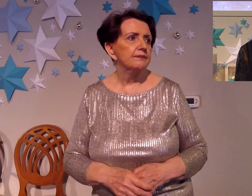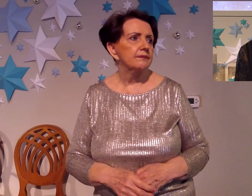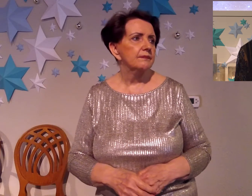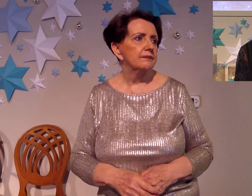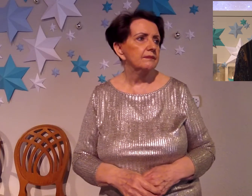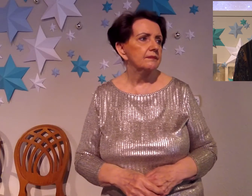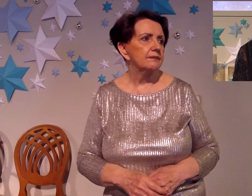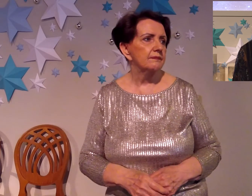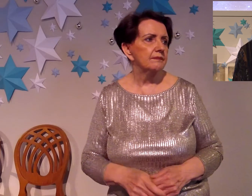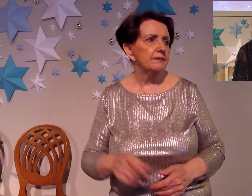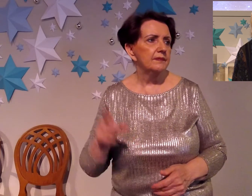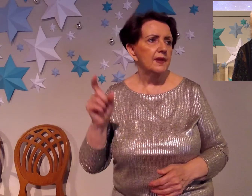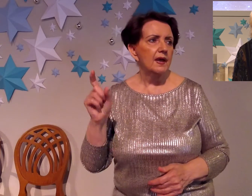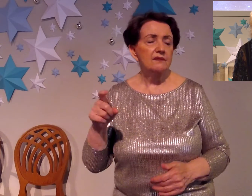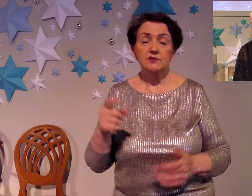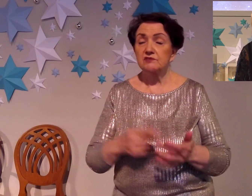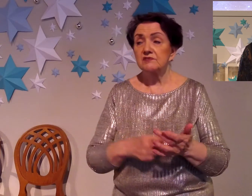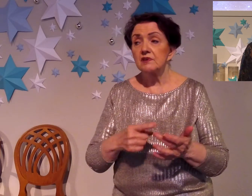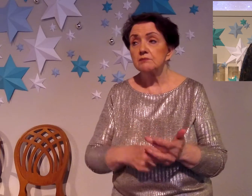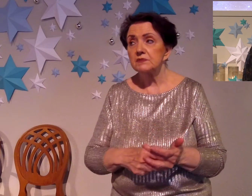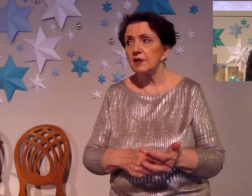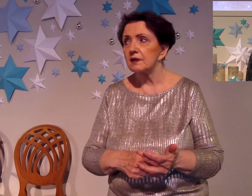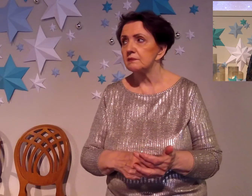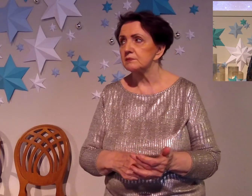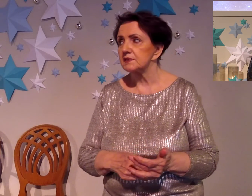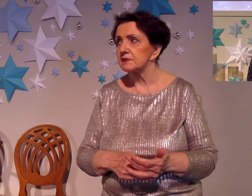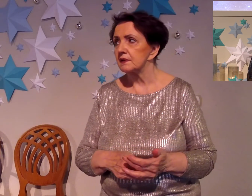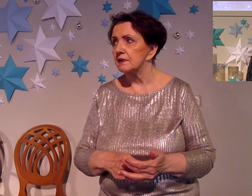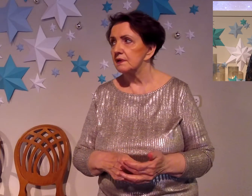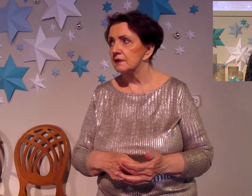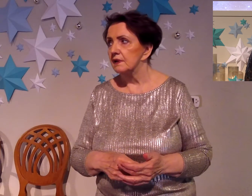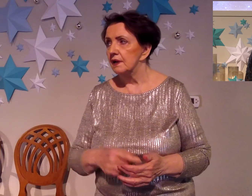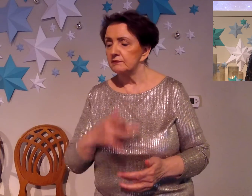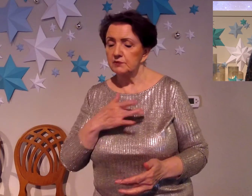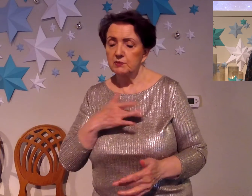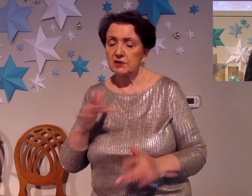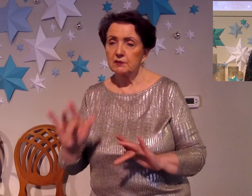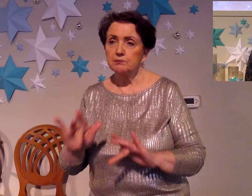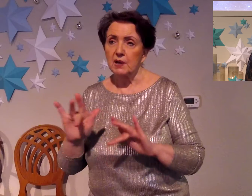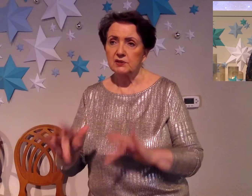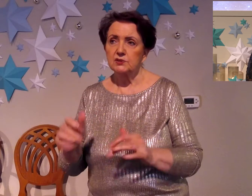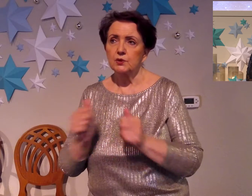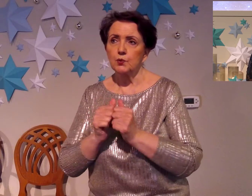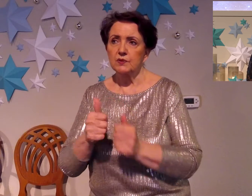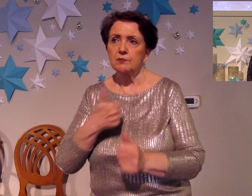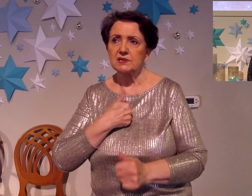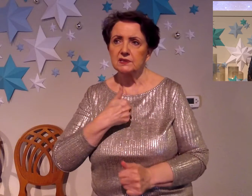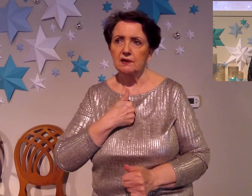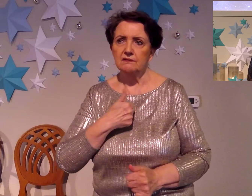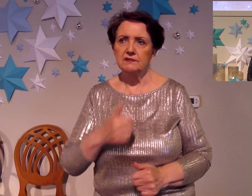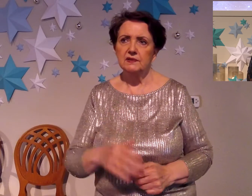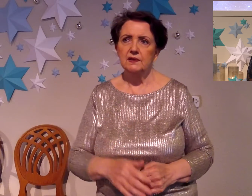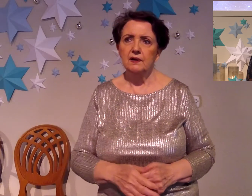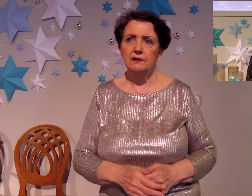And I have to sometimes be fiercely compassionate with myself.